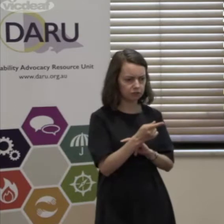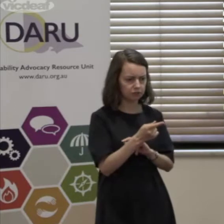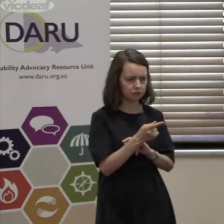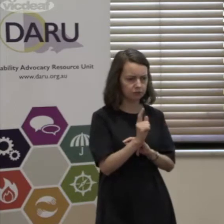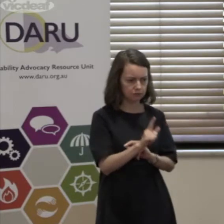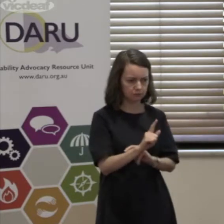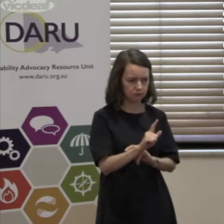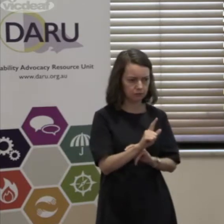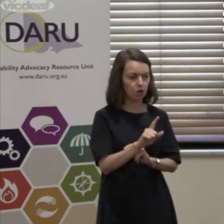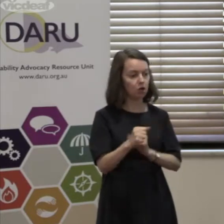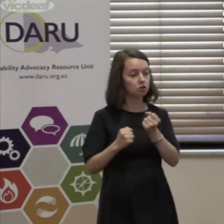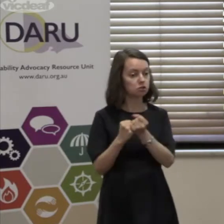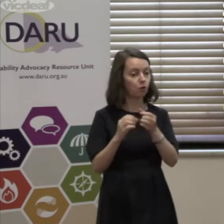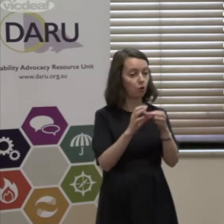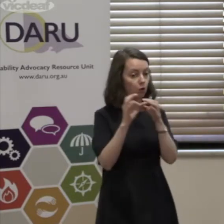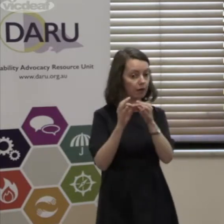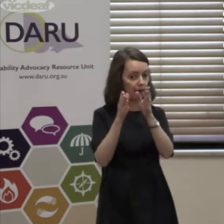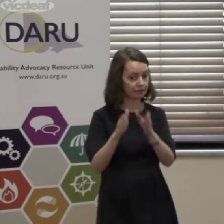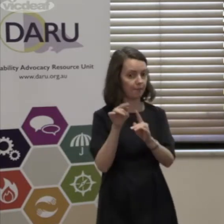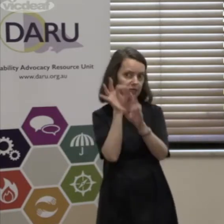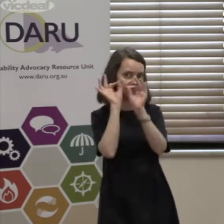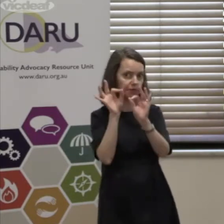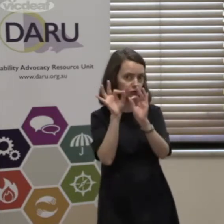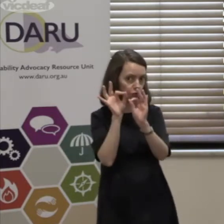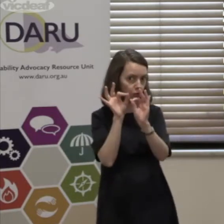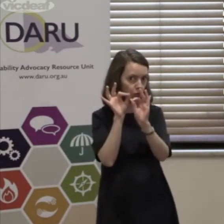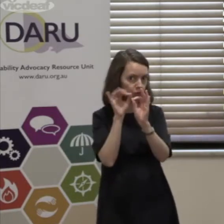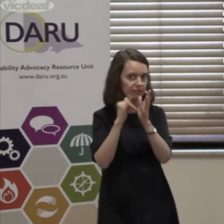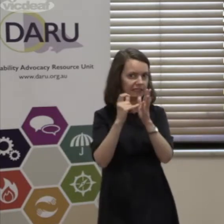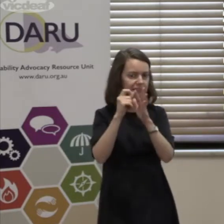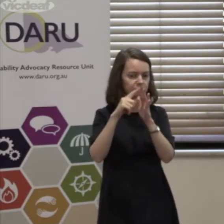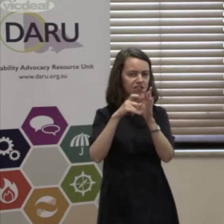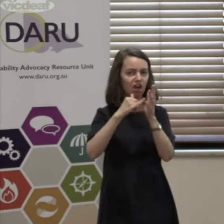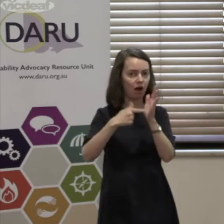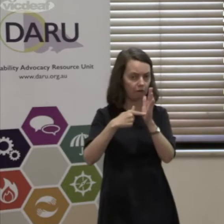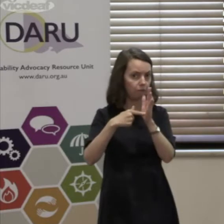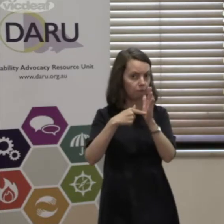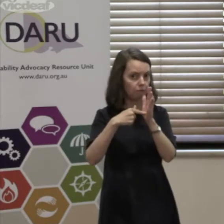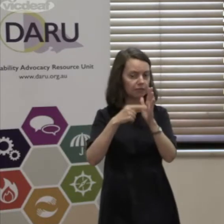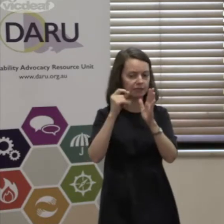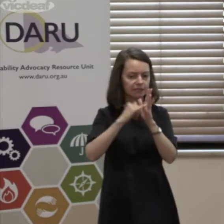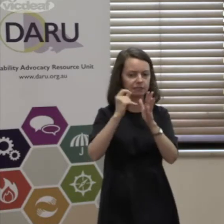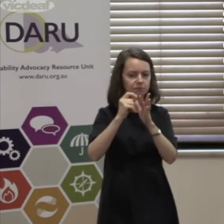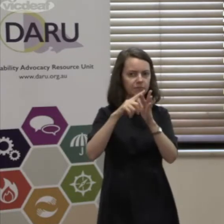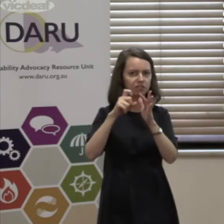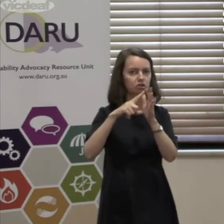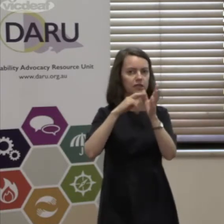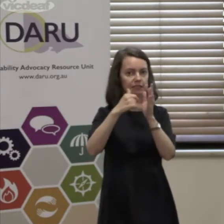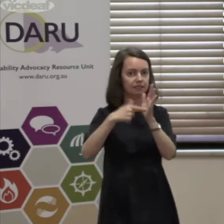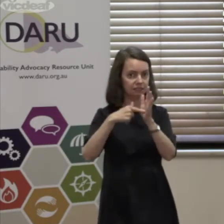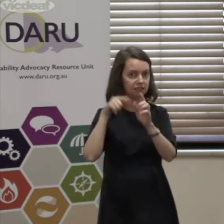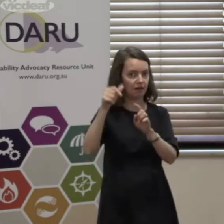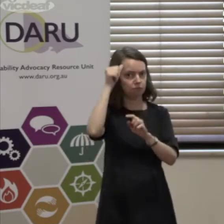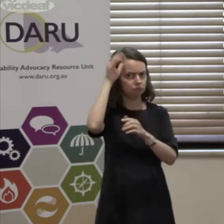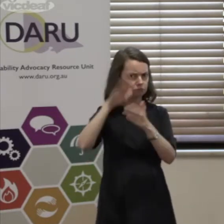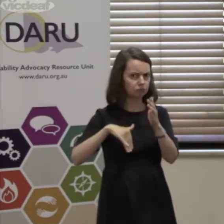of support coordination within a specialist framework necessitated by specific high-level risks in the participant situation. So it's